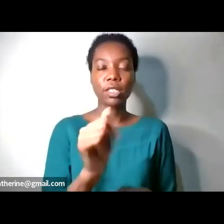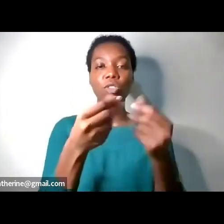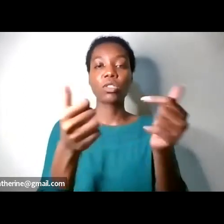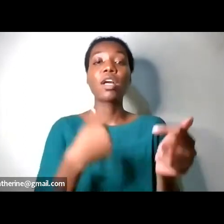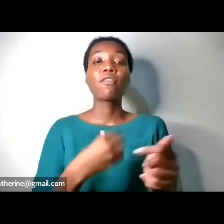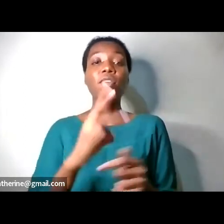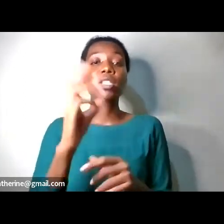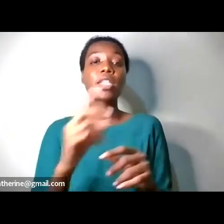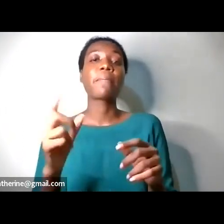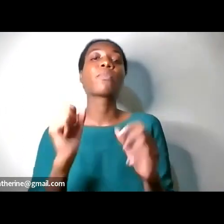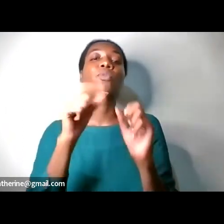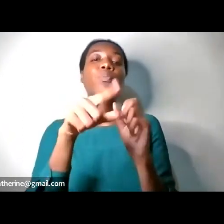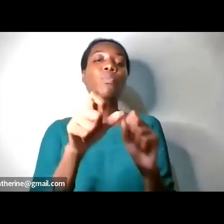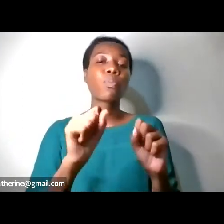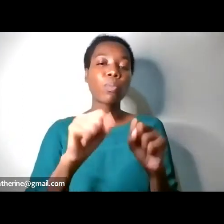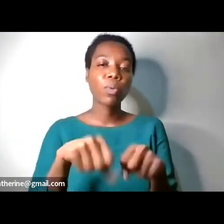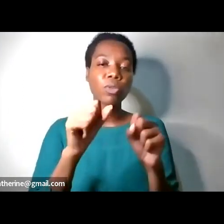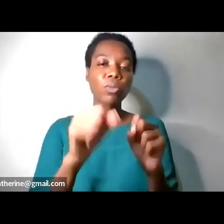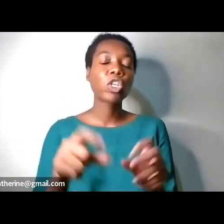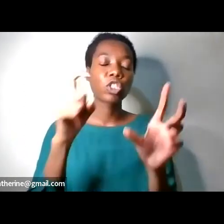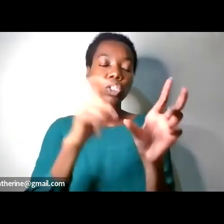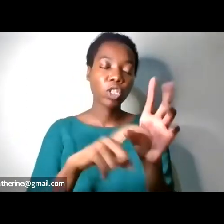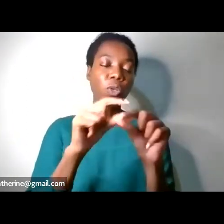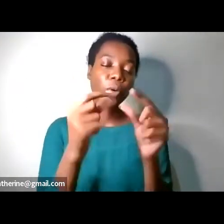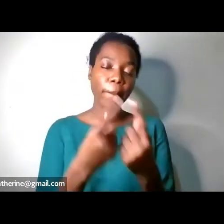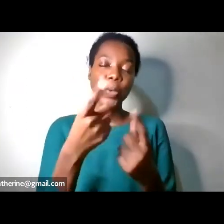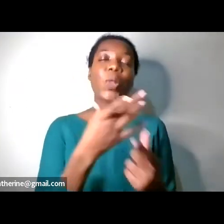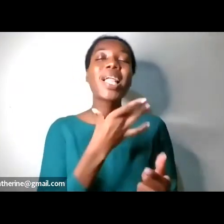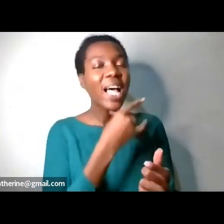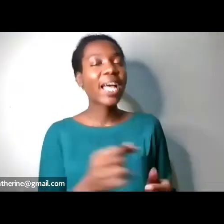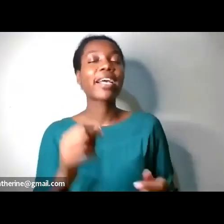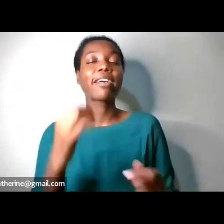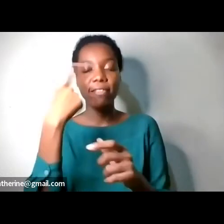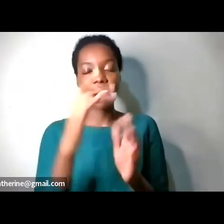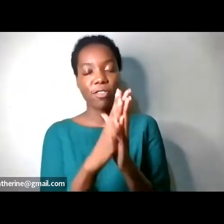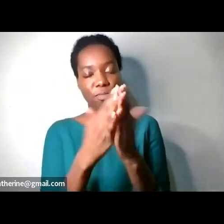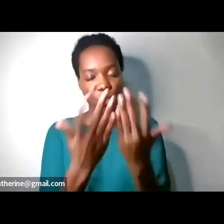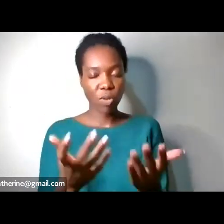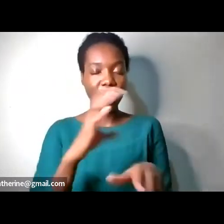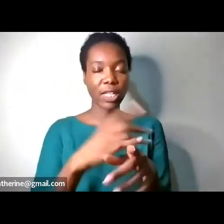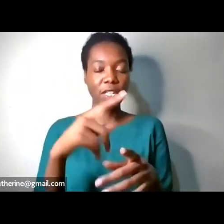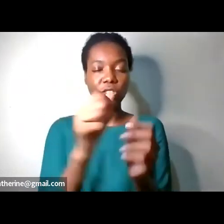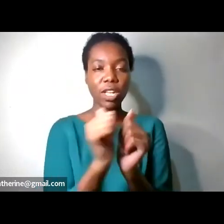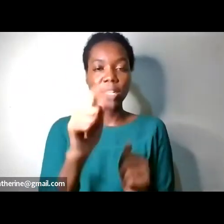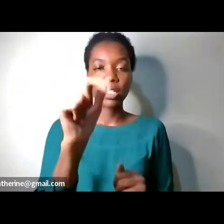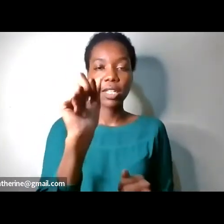Please join our WhatsApp group. Like our Facebook page, we also post there. Get Atara Solutions. Atara is